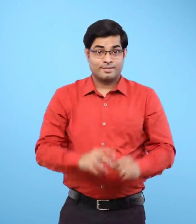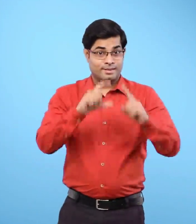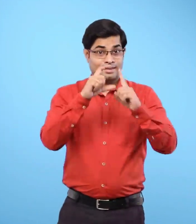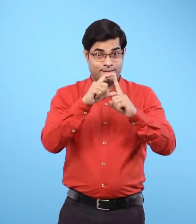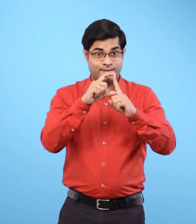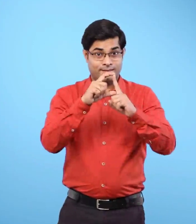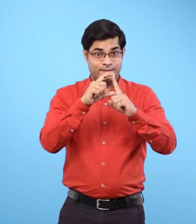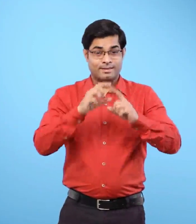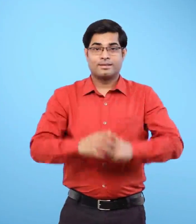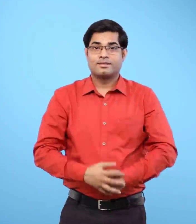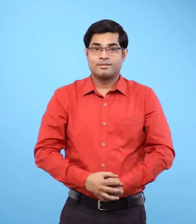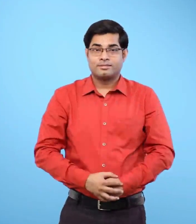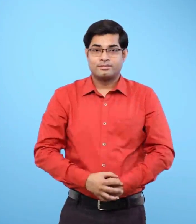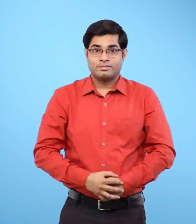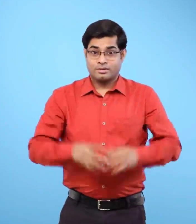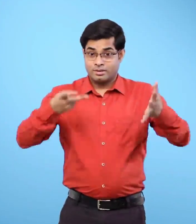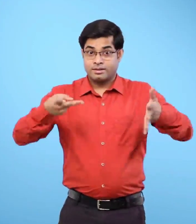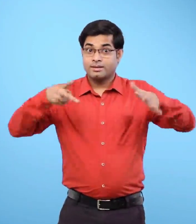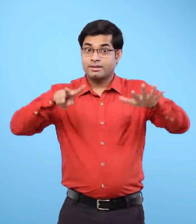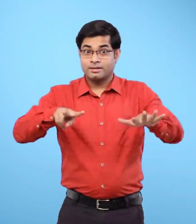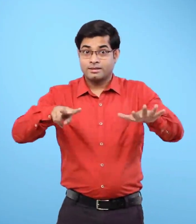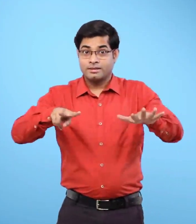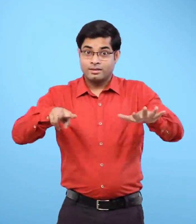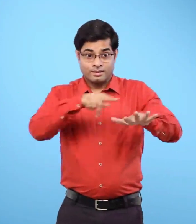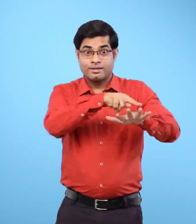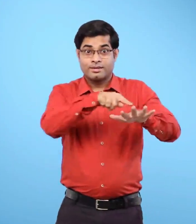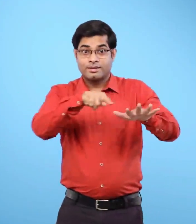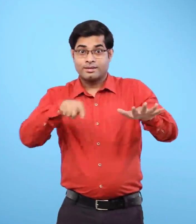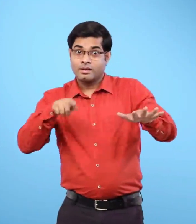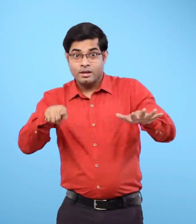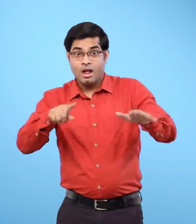D. The last day of the week is dash.